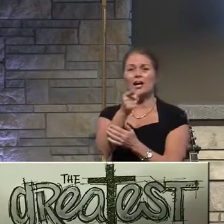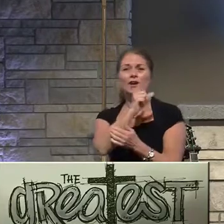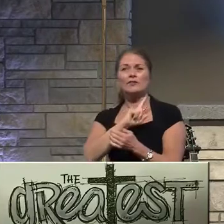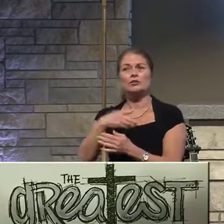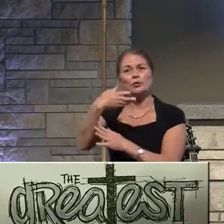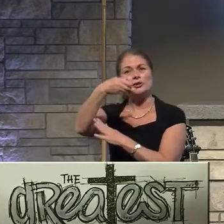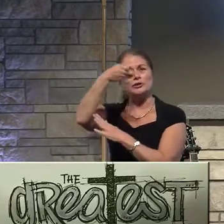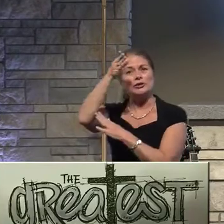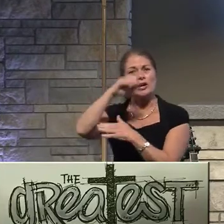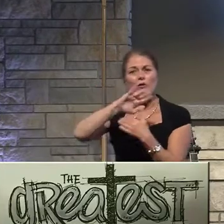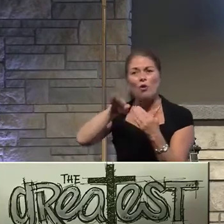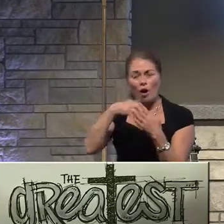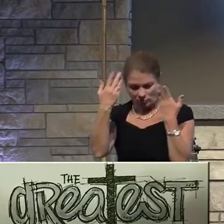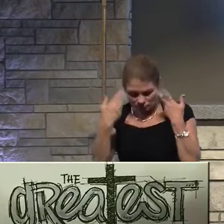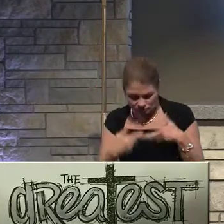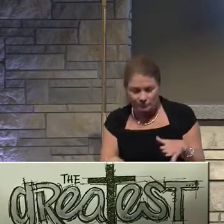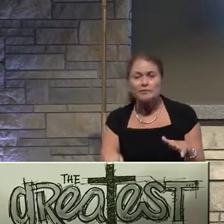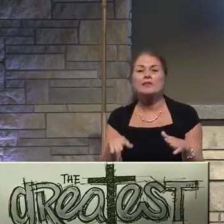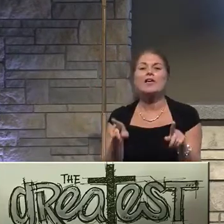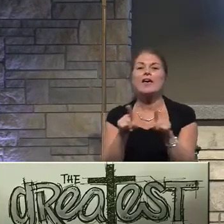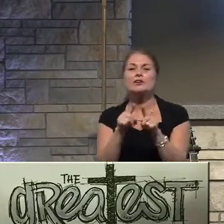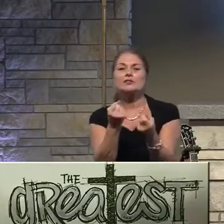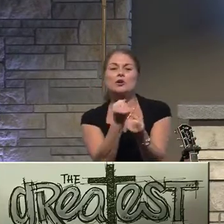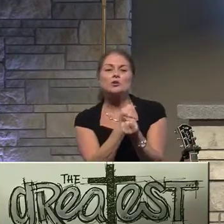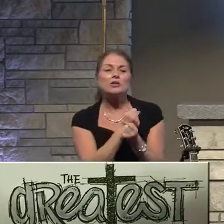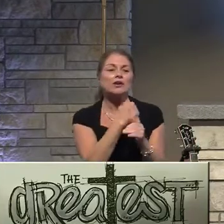then you love your neighbor as yourself.